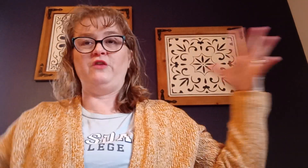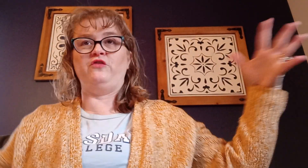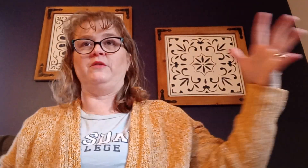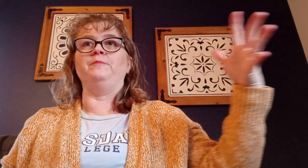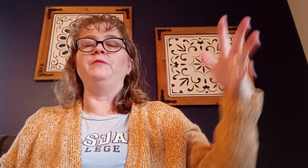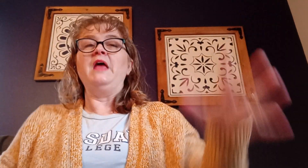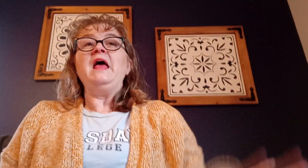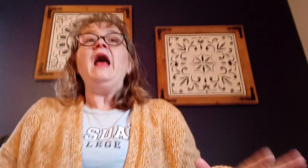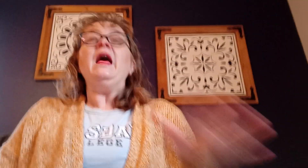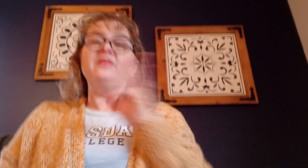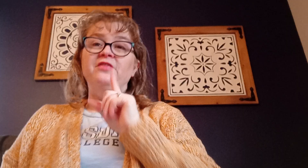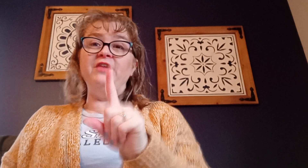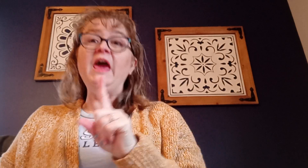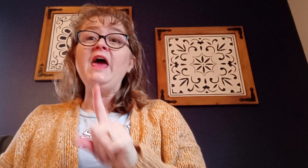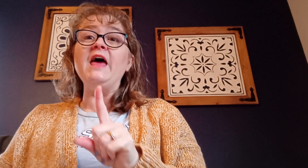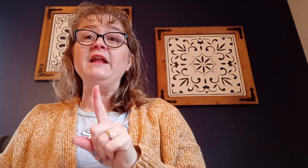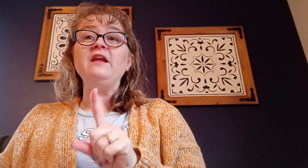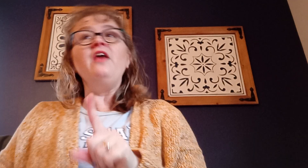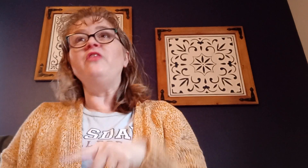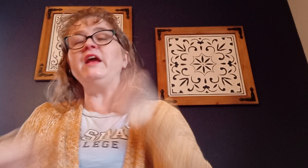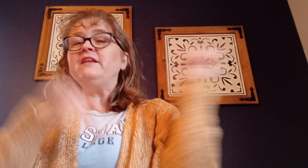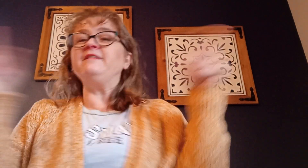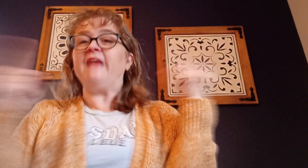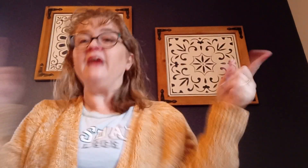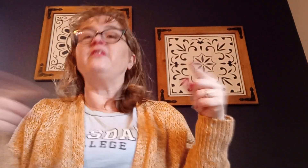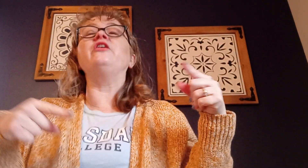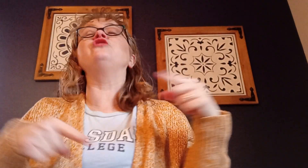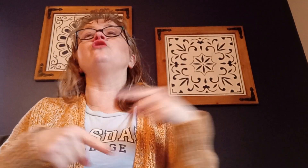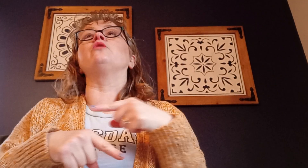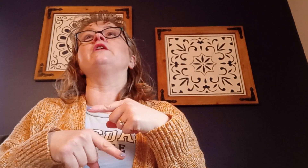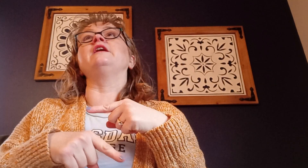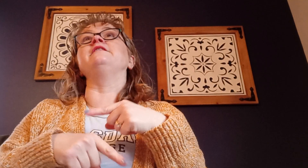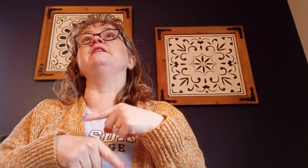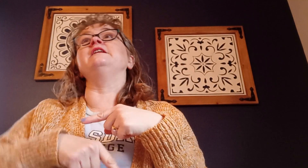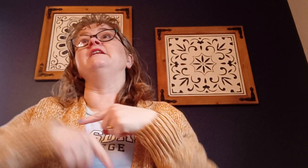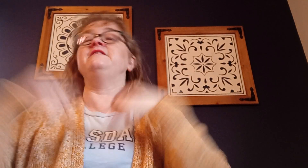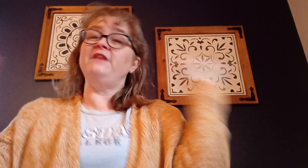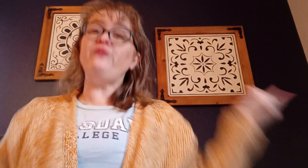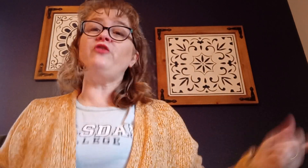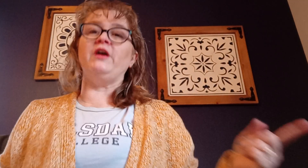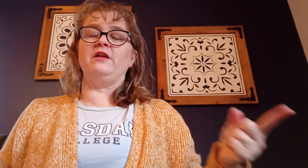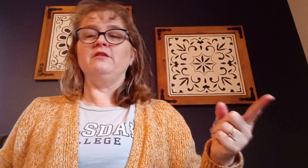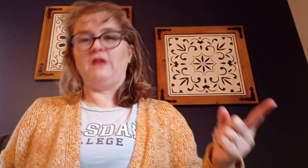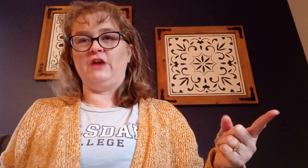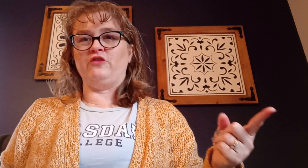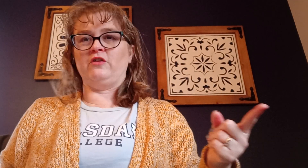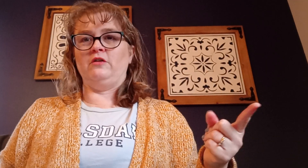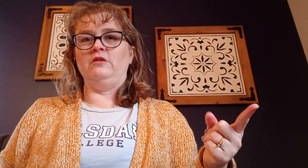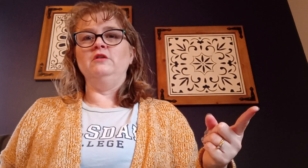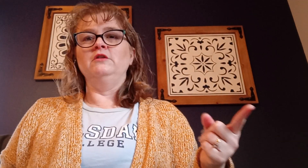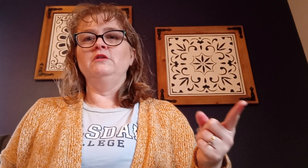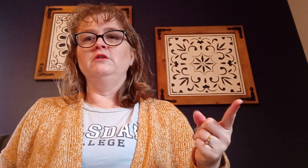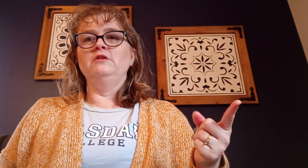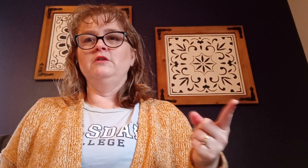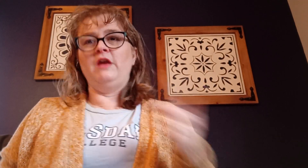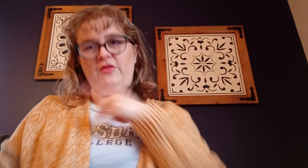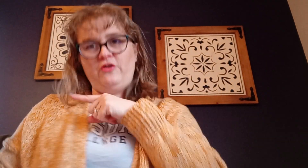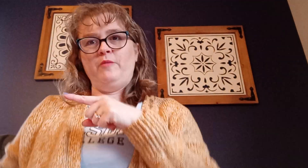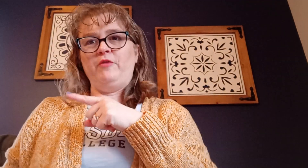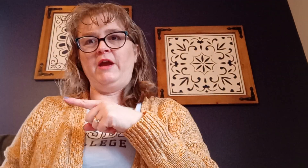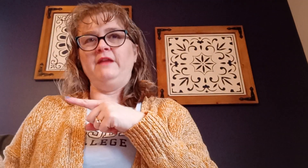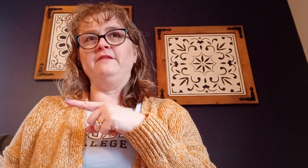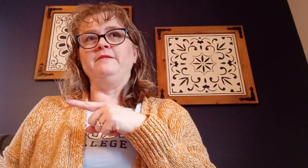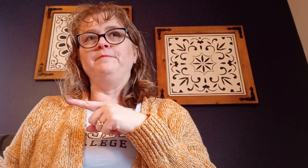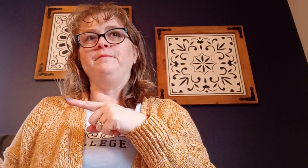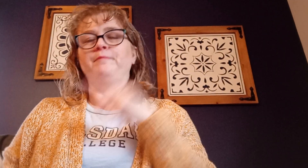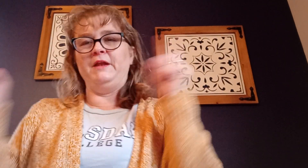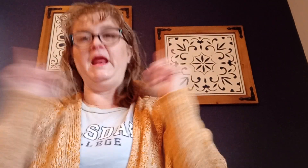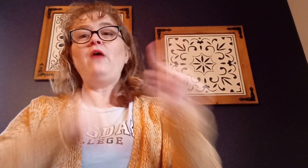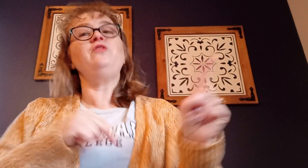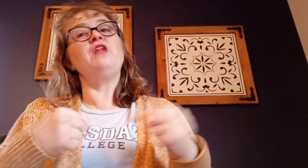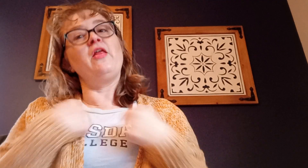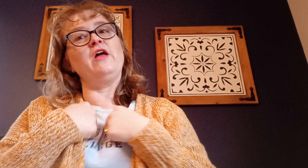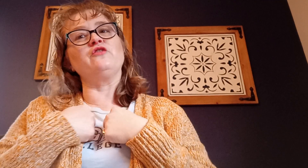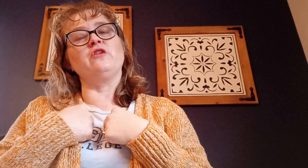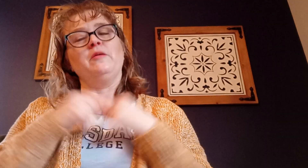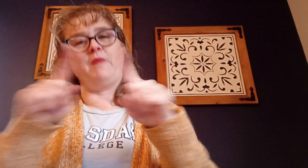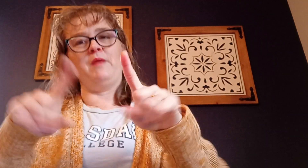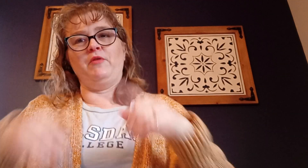situation. Then they decide that they should organize it in a different logical in their brains, but now it's not logical in my brain.